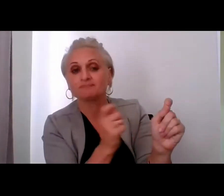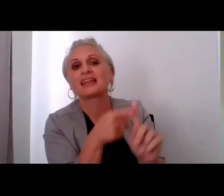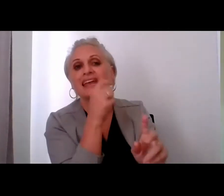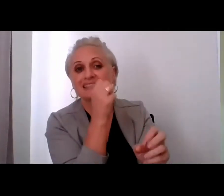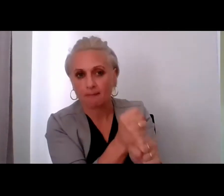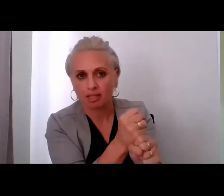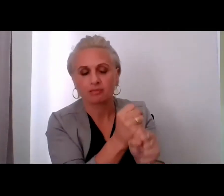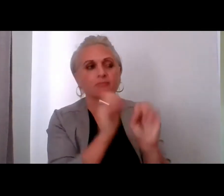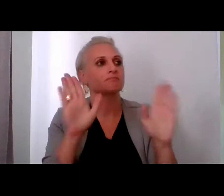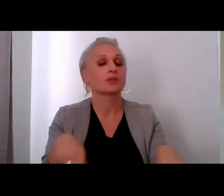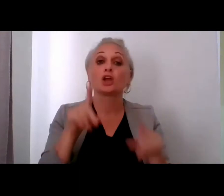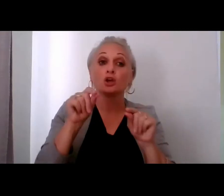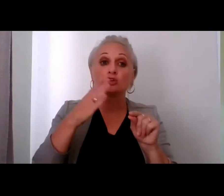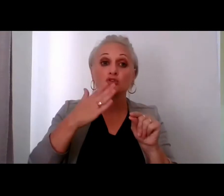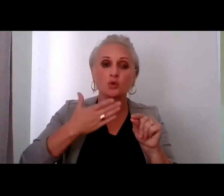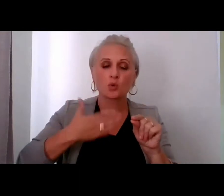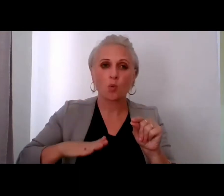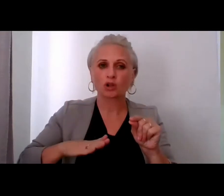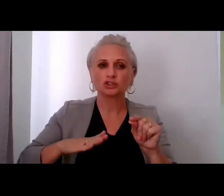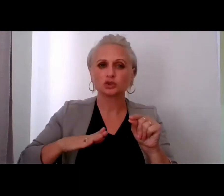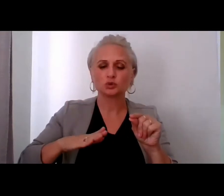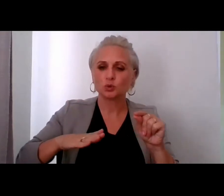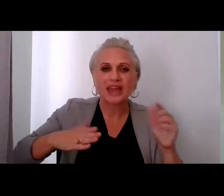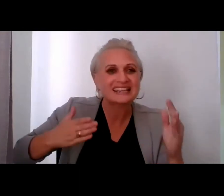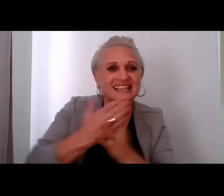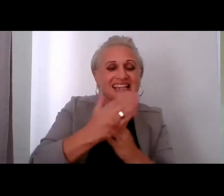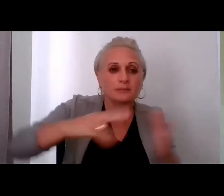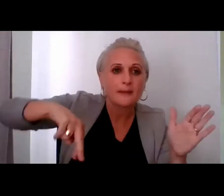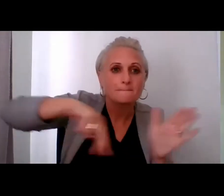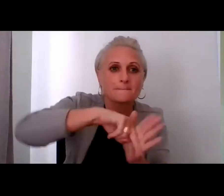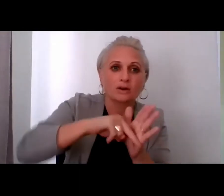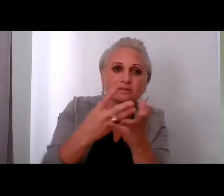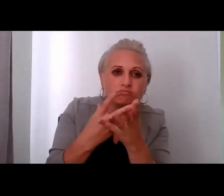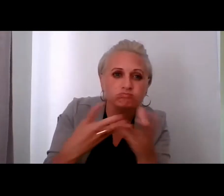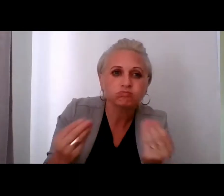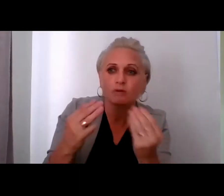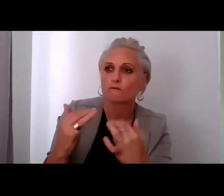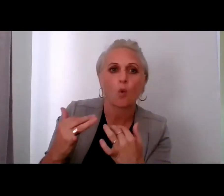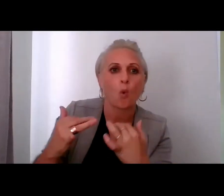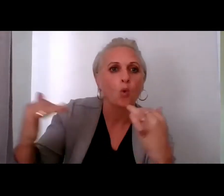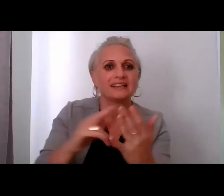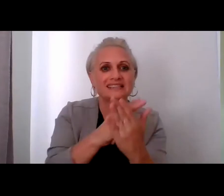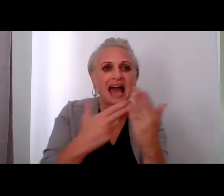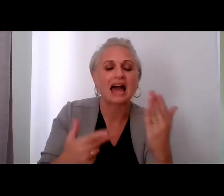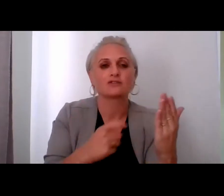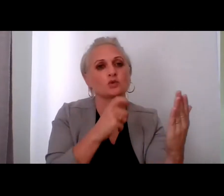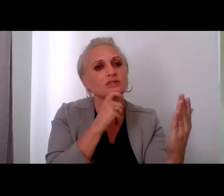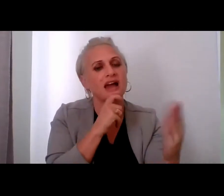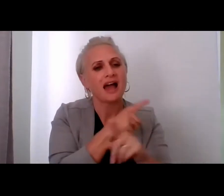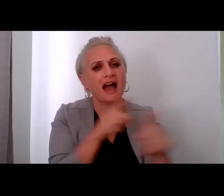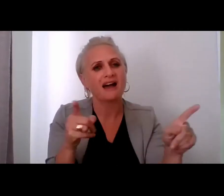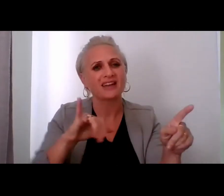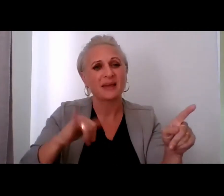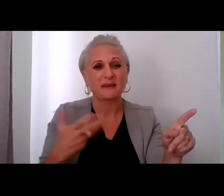do you want to address accessibility barriers for audiences, artists and staff that are currently a thorn in